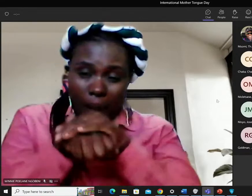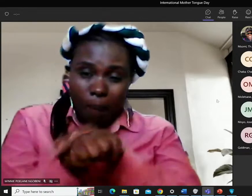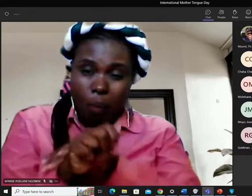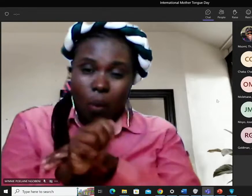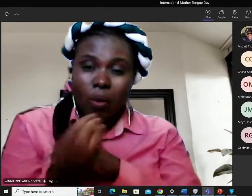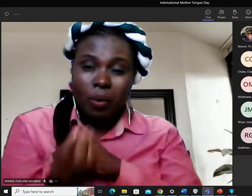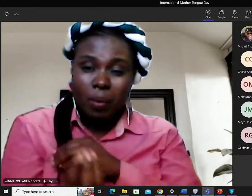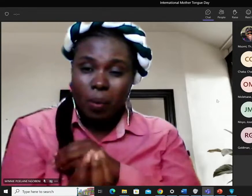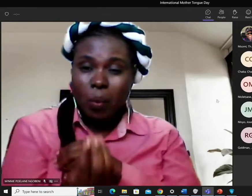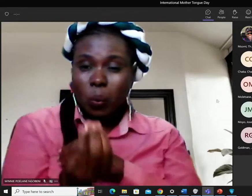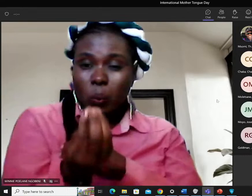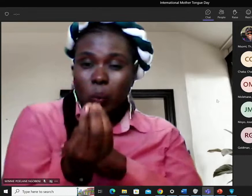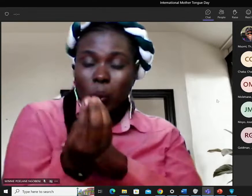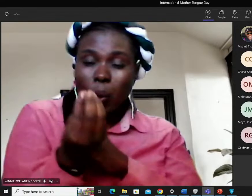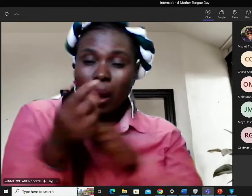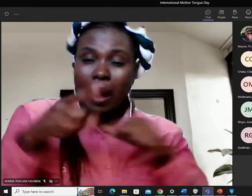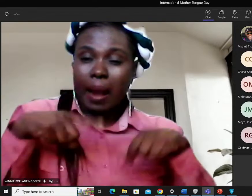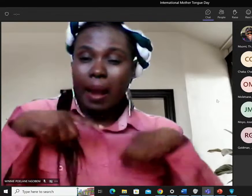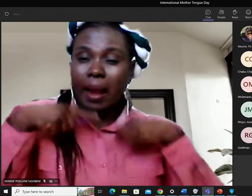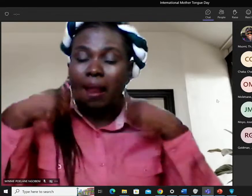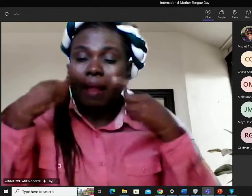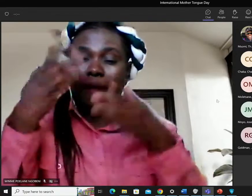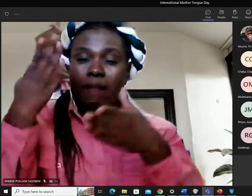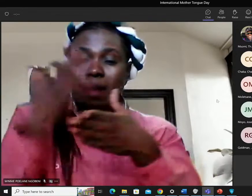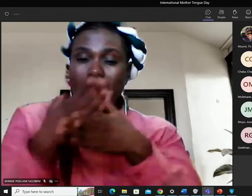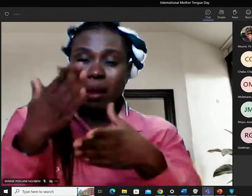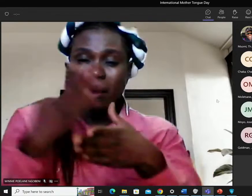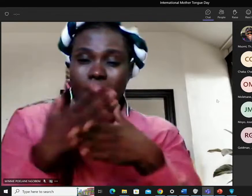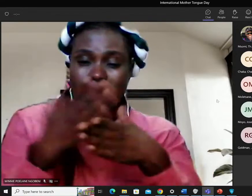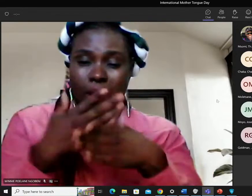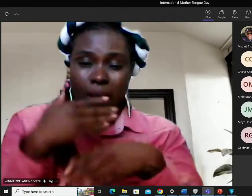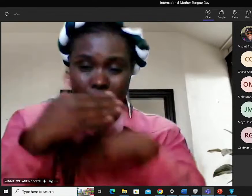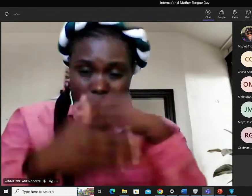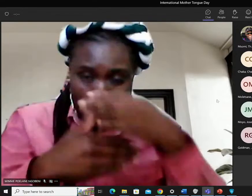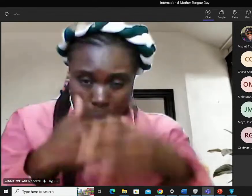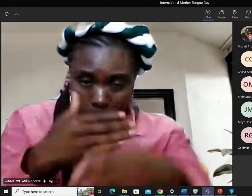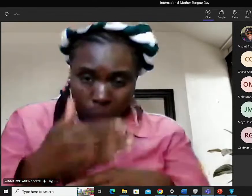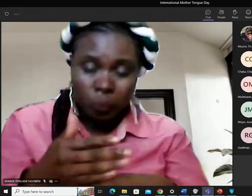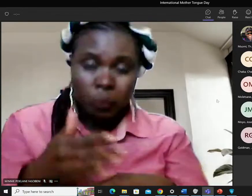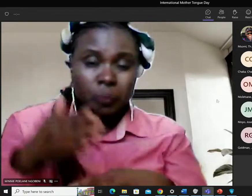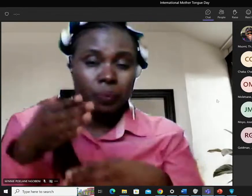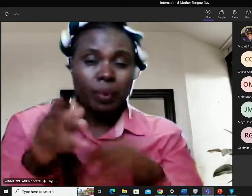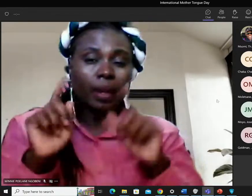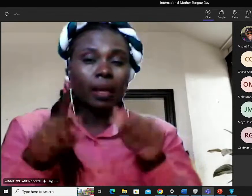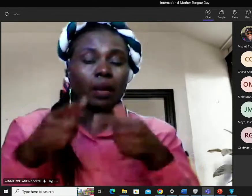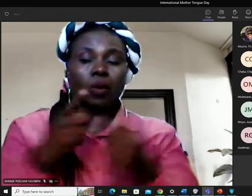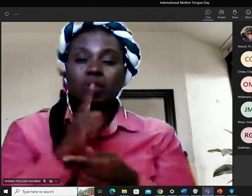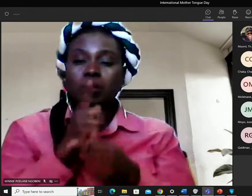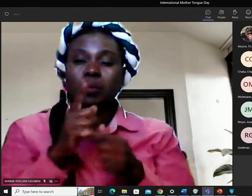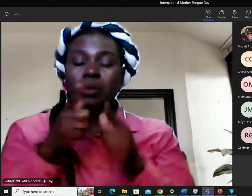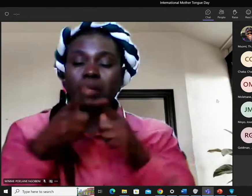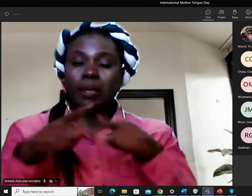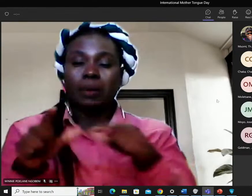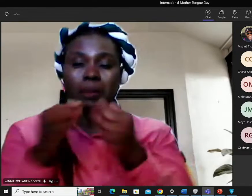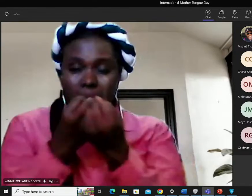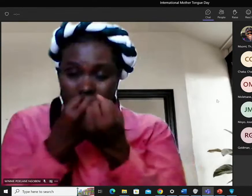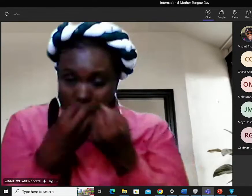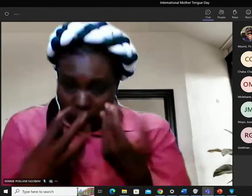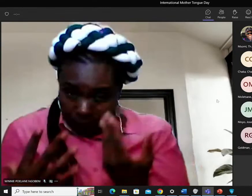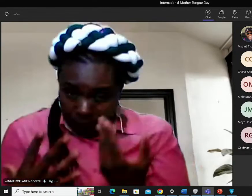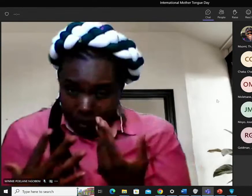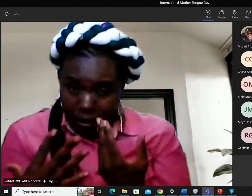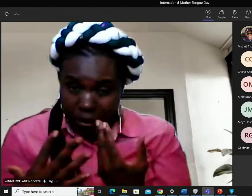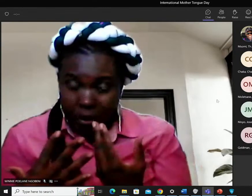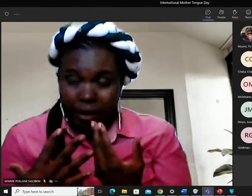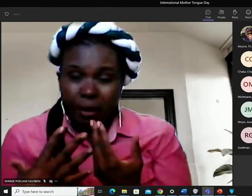in, lived in, and worked for very many years. For example, it is very